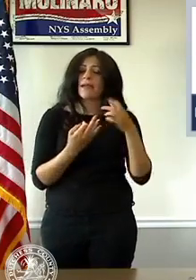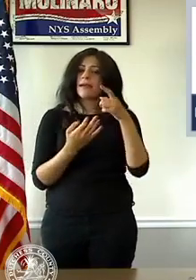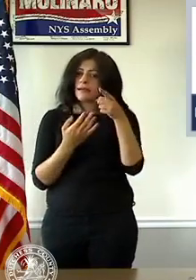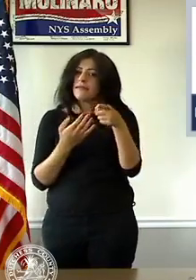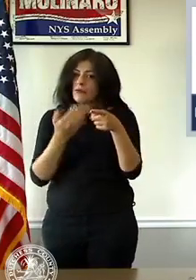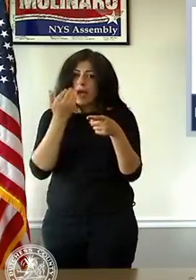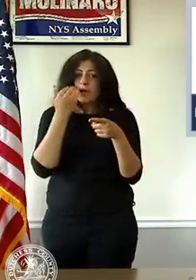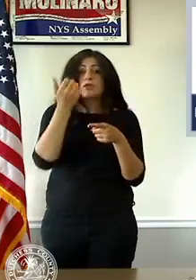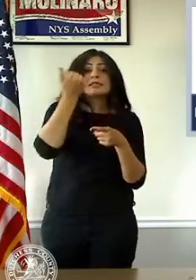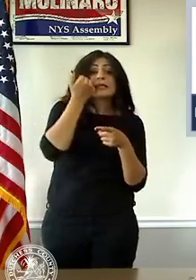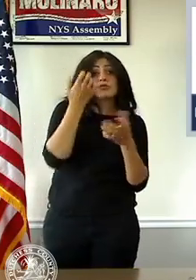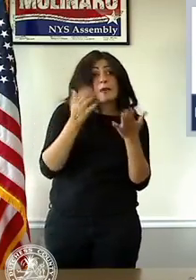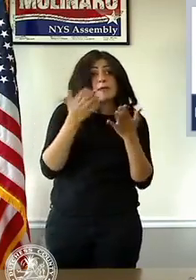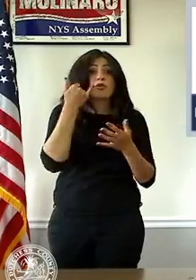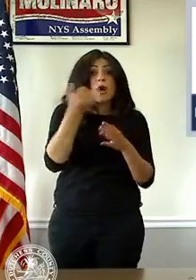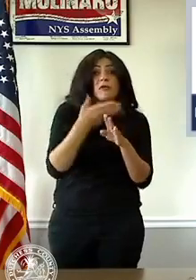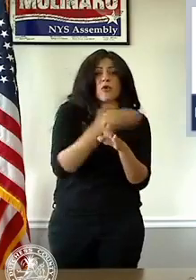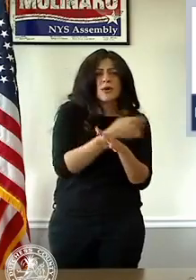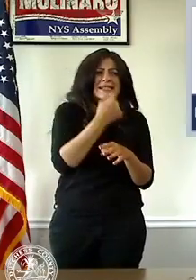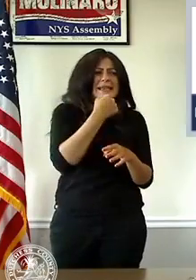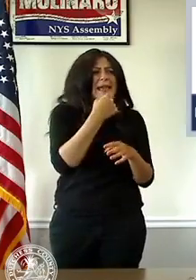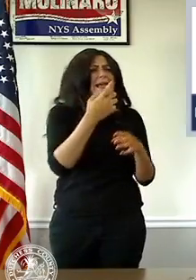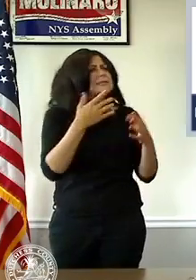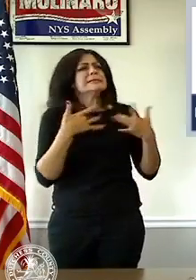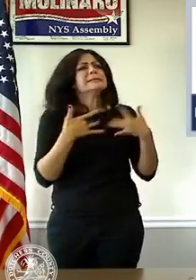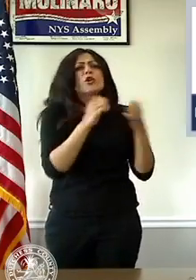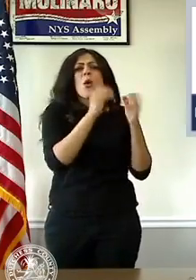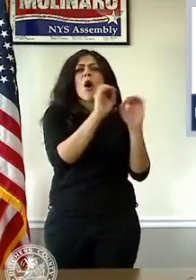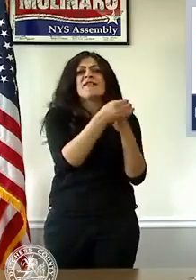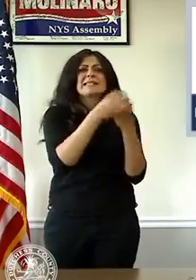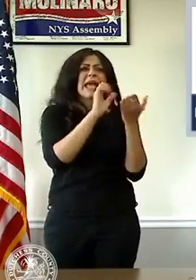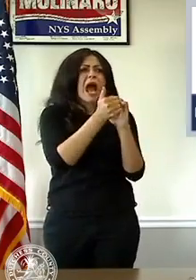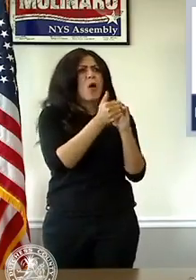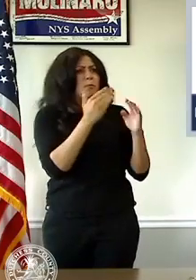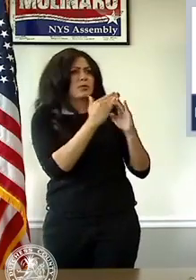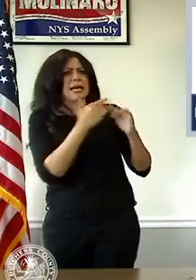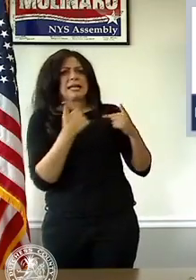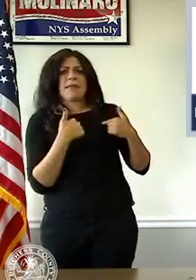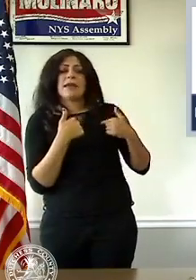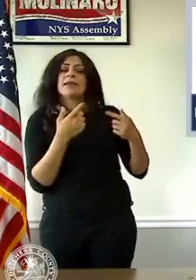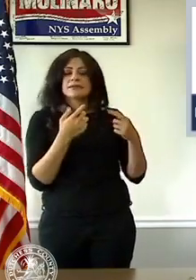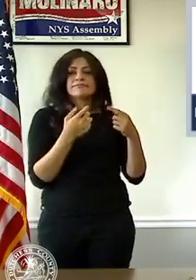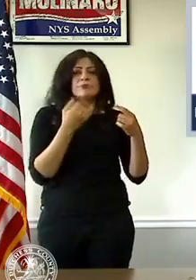ask your dentist what precautions they've taken, and then make that decision for yourself. But I bet you